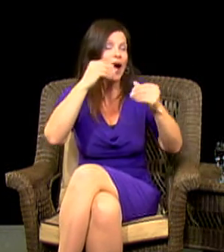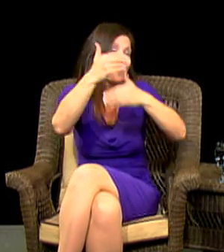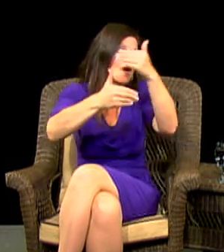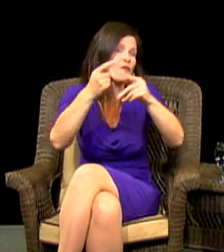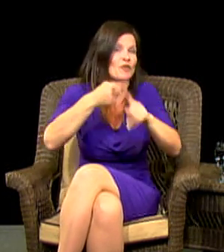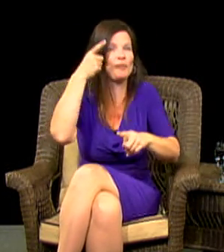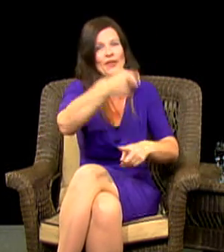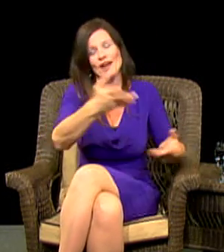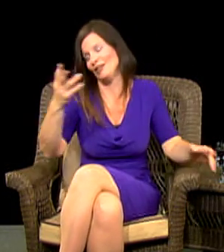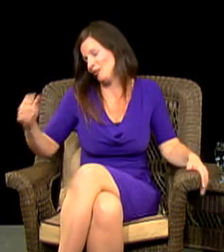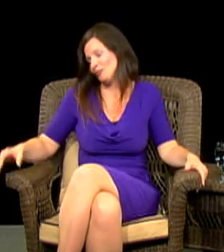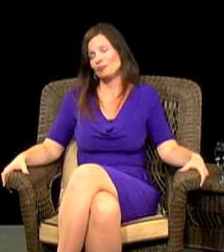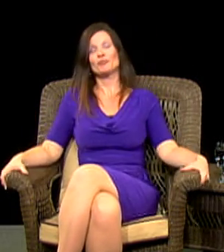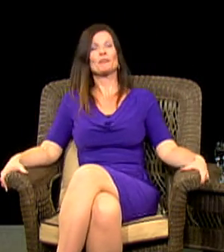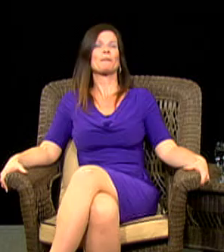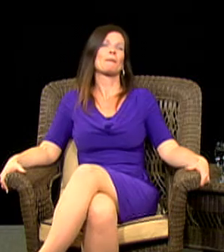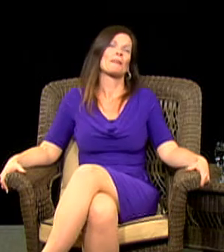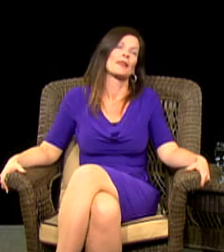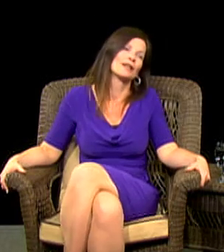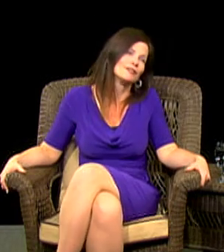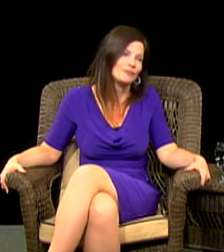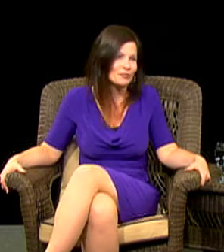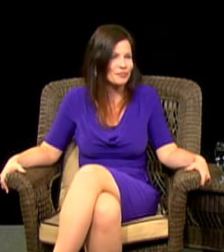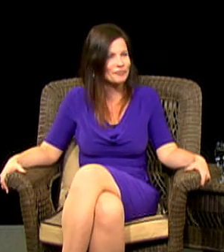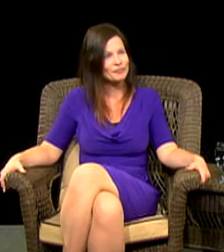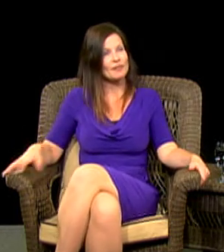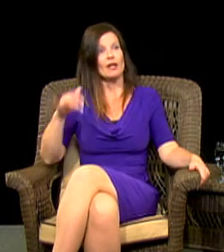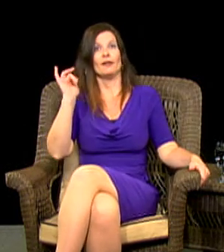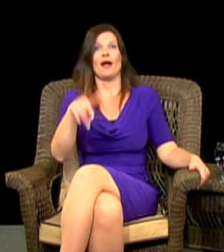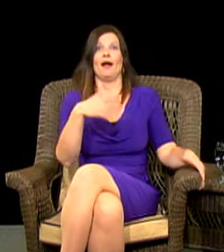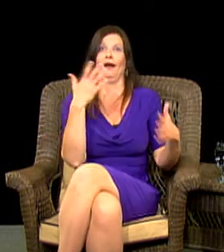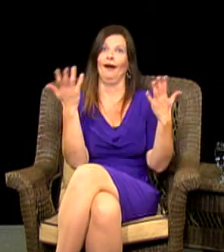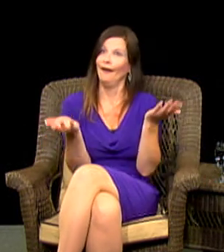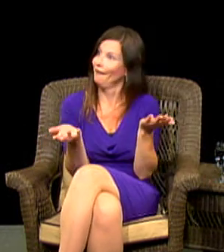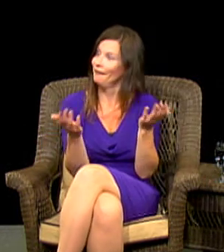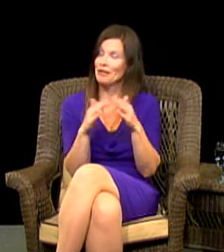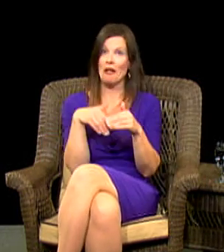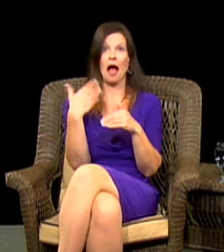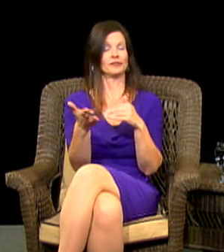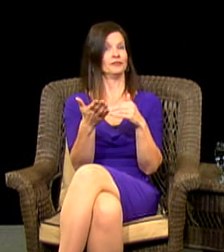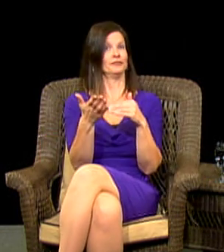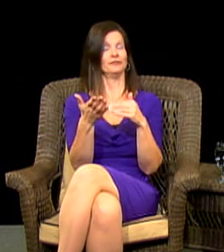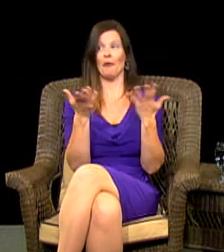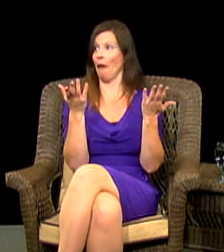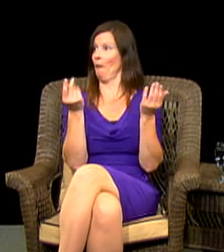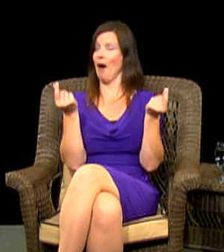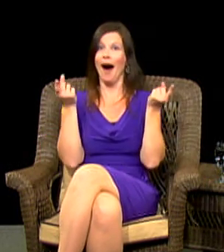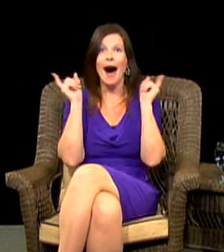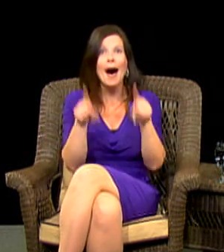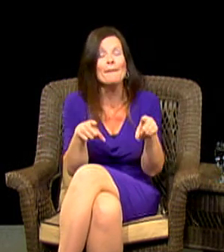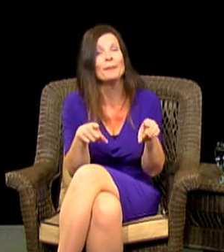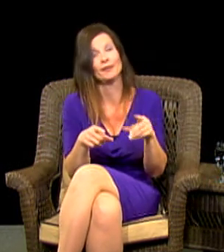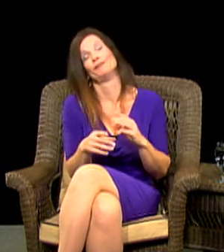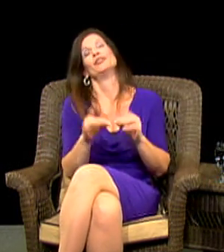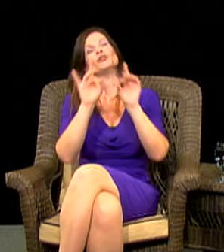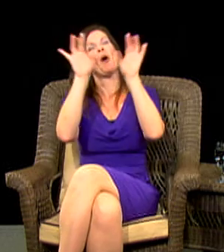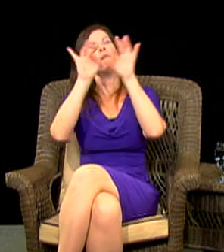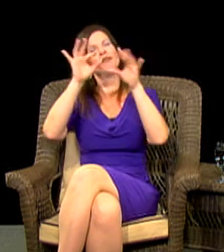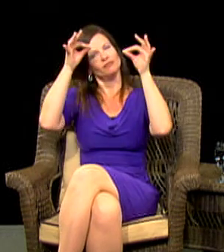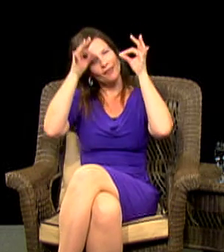case. She's taking it to court, and we'll go from there. Well, here's another story about Starbucks. So what's